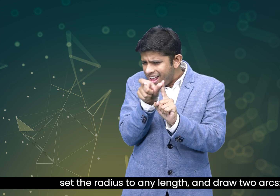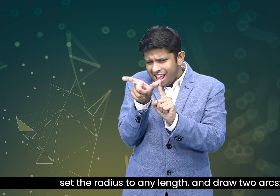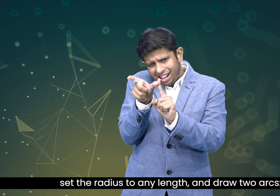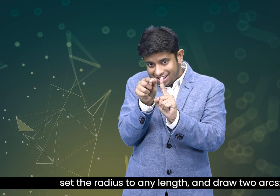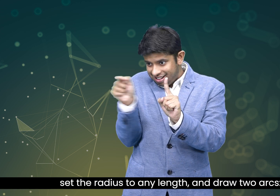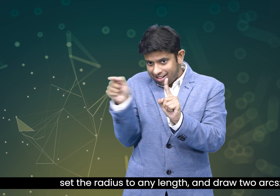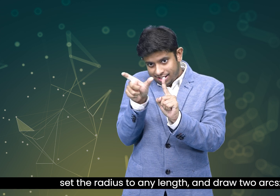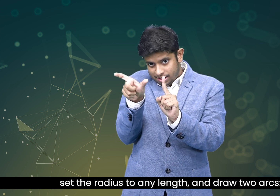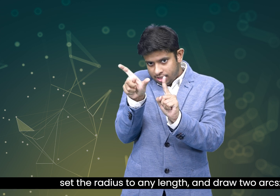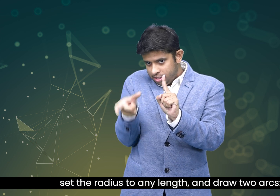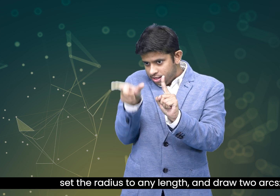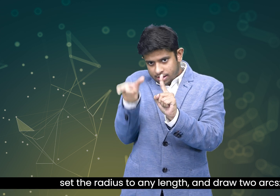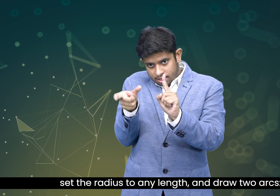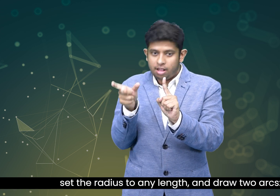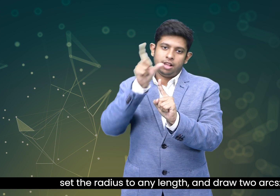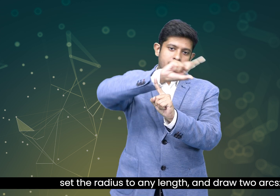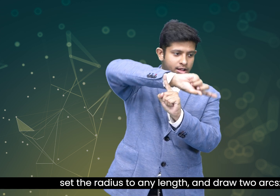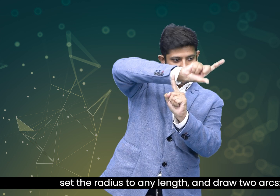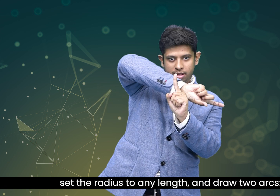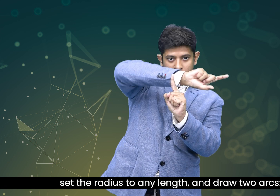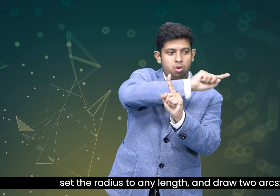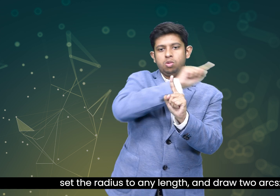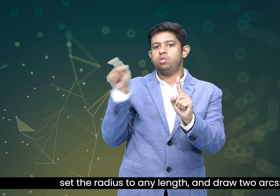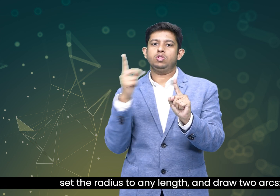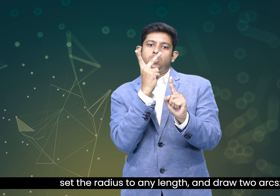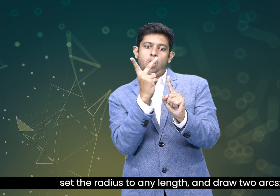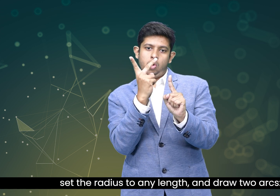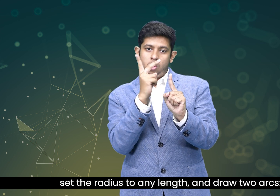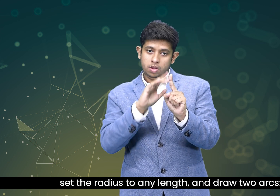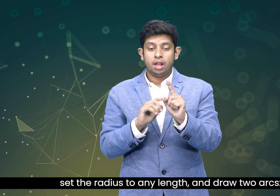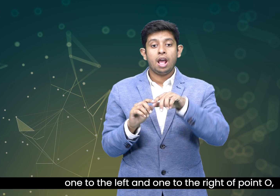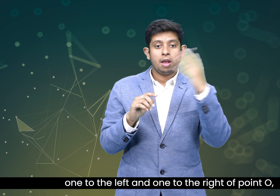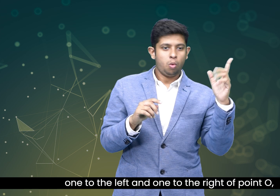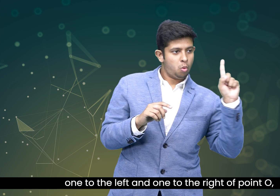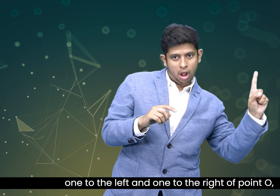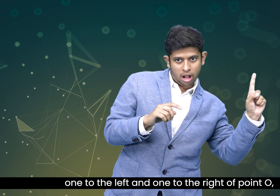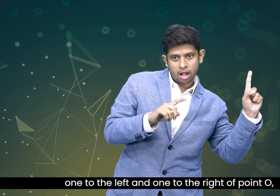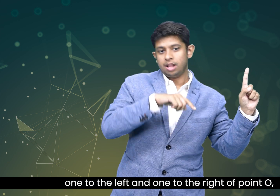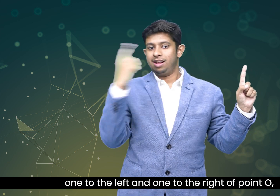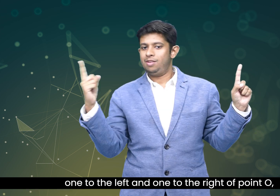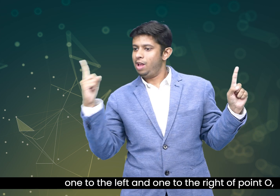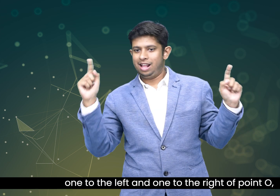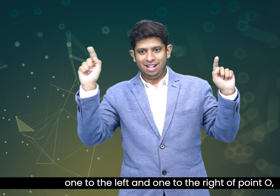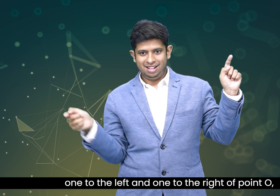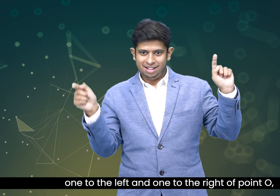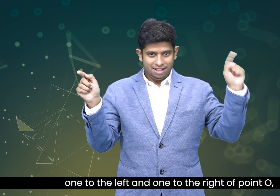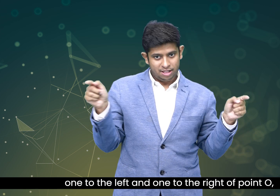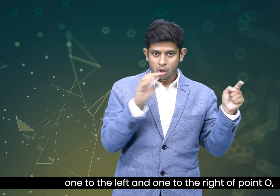Set the radius to any length and draw two arcs. One to the left and one to the right of point